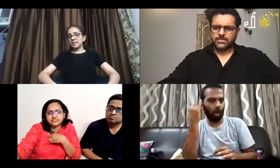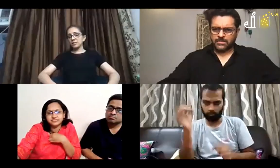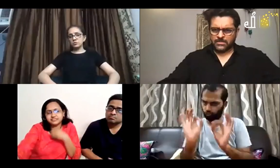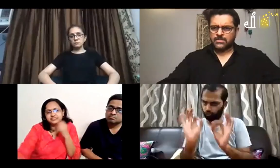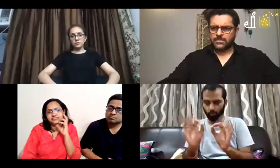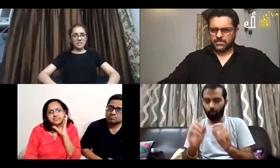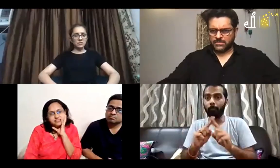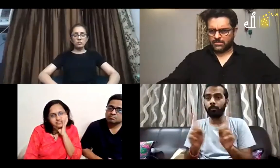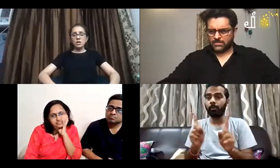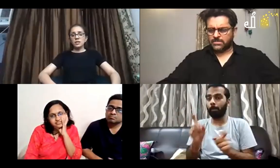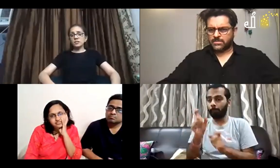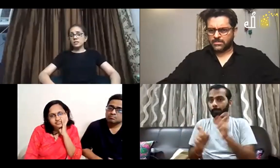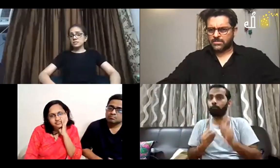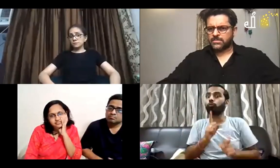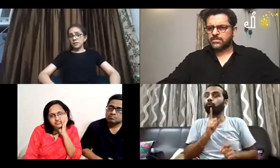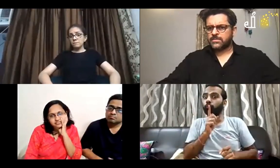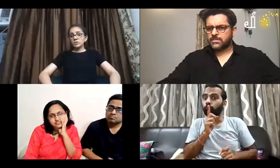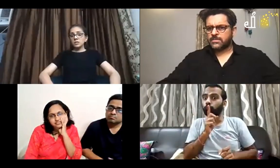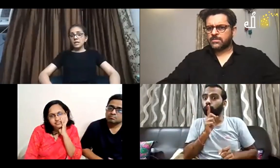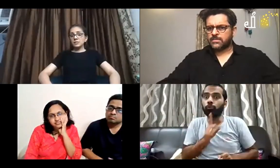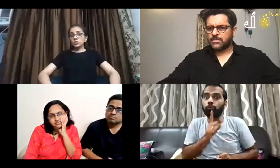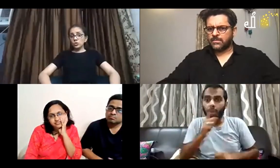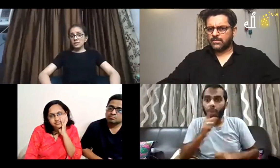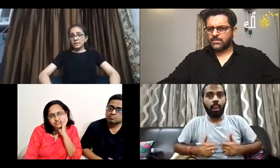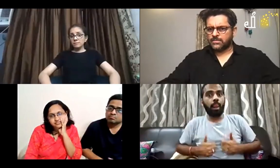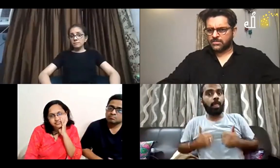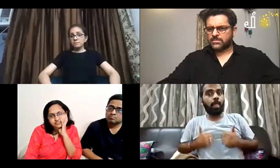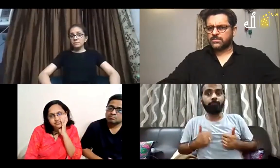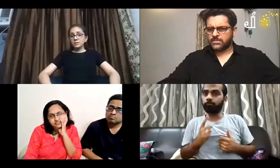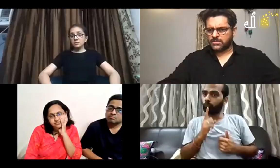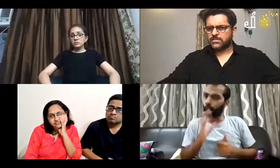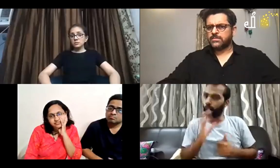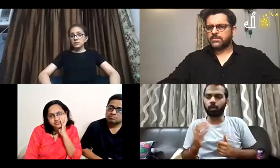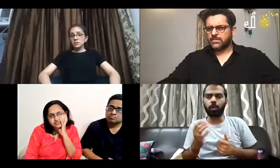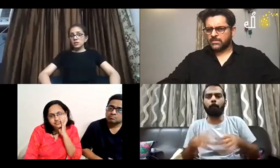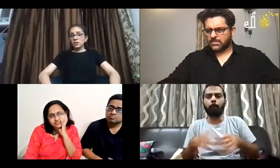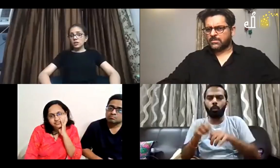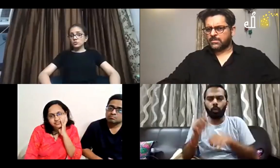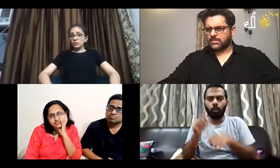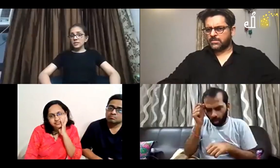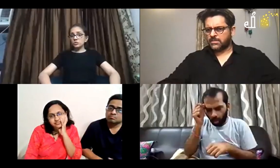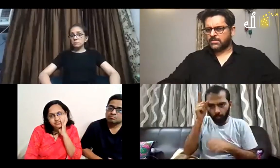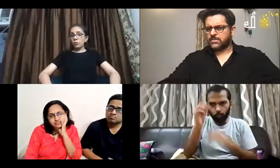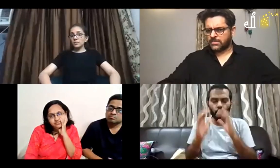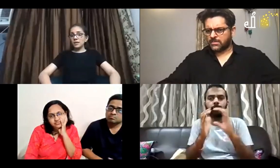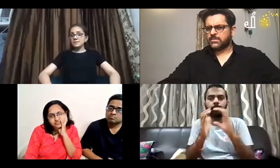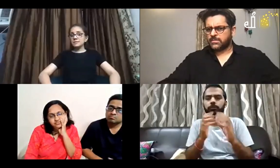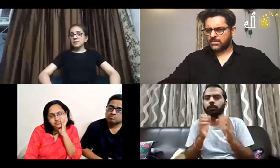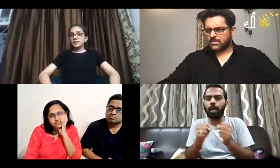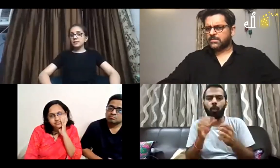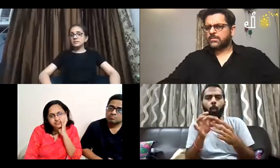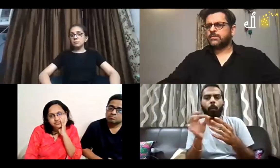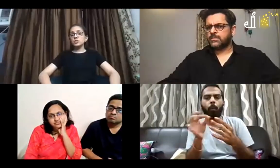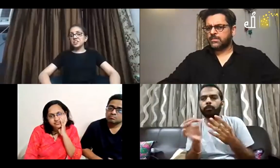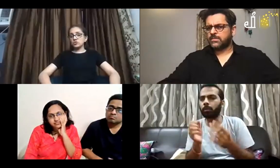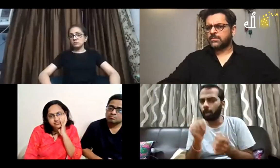things. Sign language is different, and hearing is different. Nritya. Totally, The important